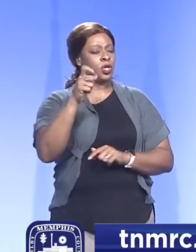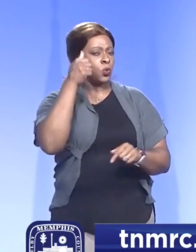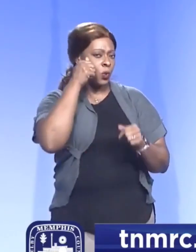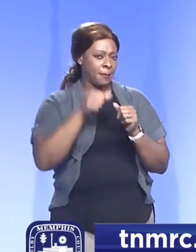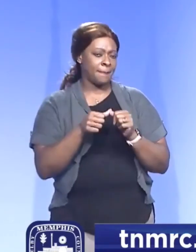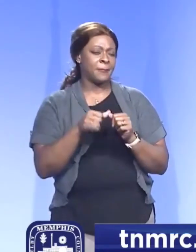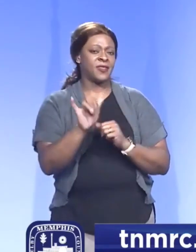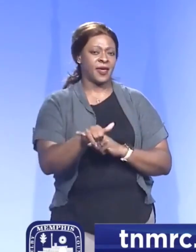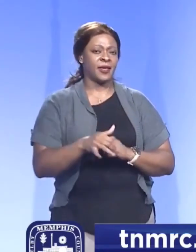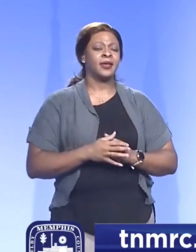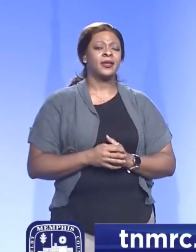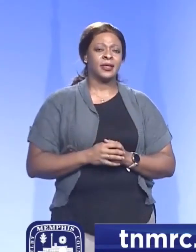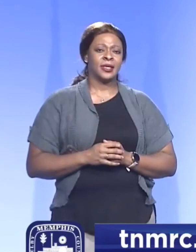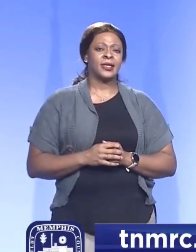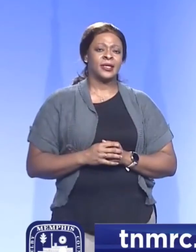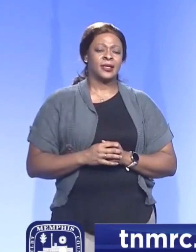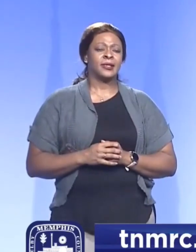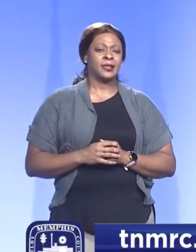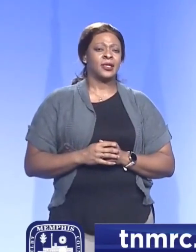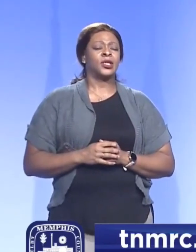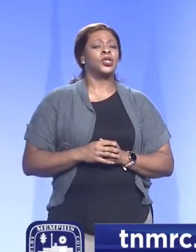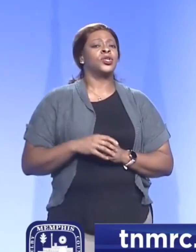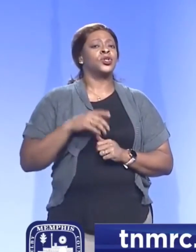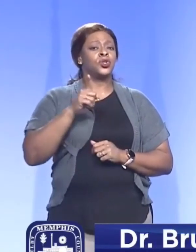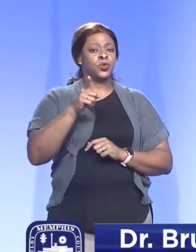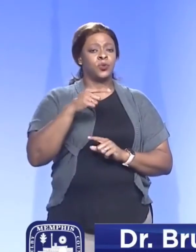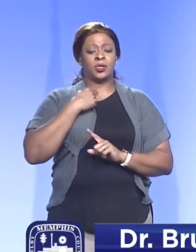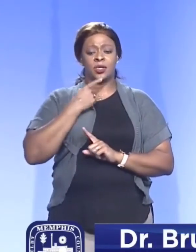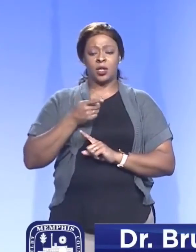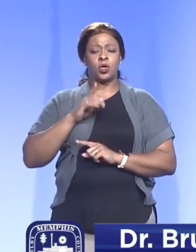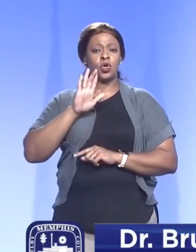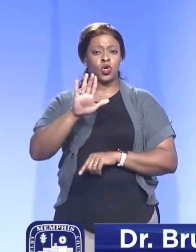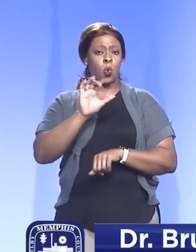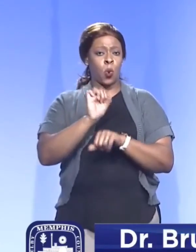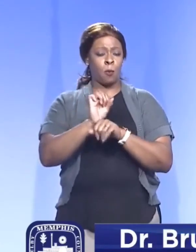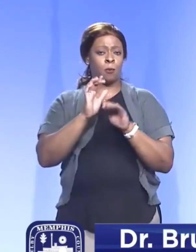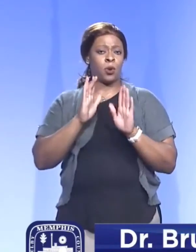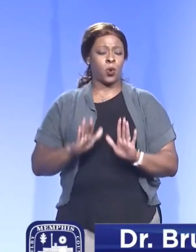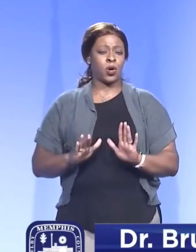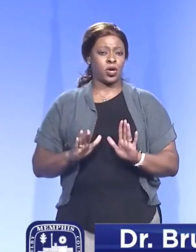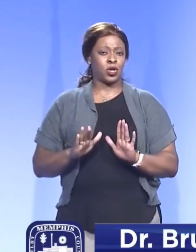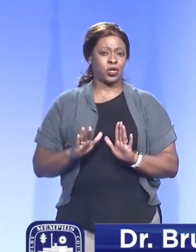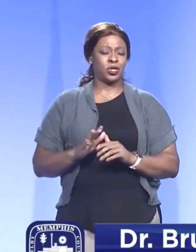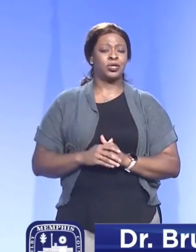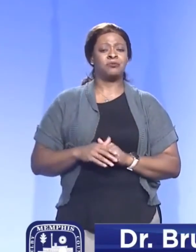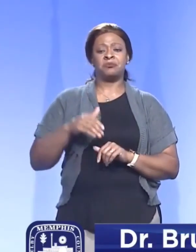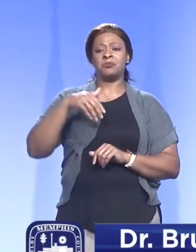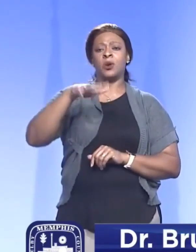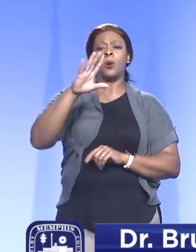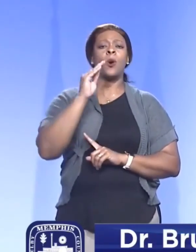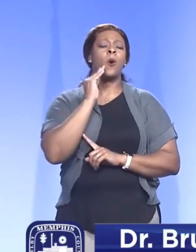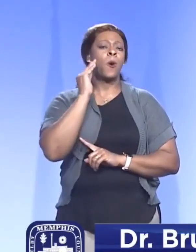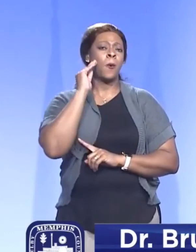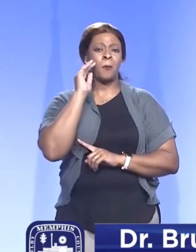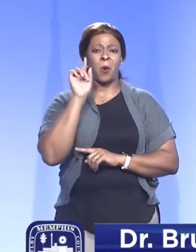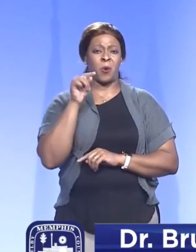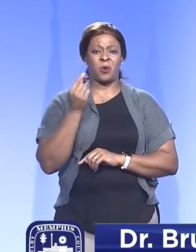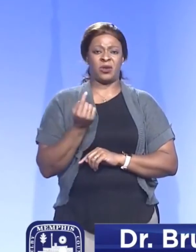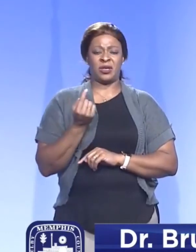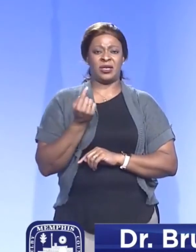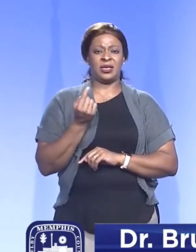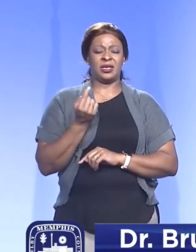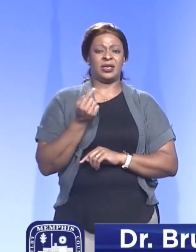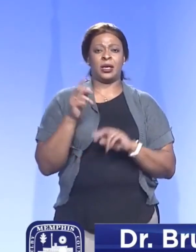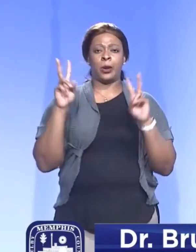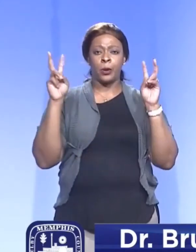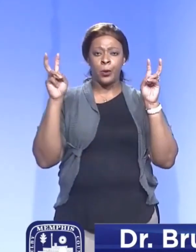remember that you telling your employee to go home and to,